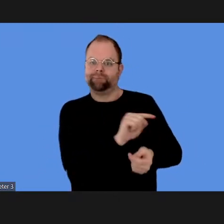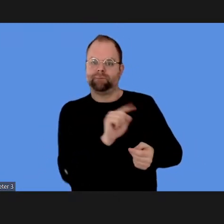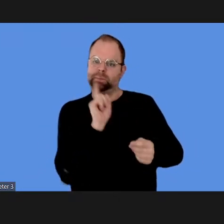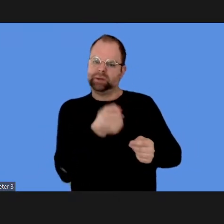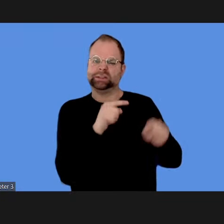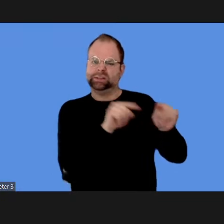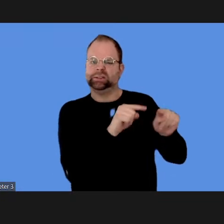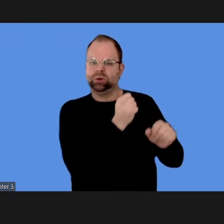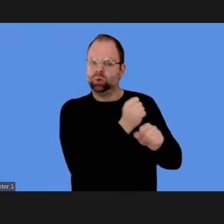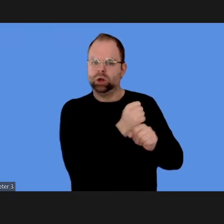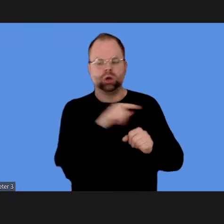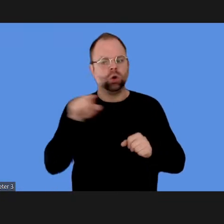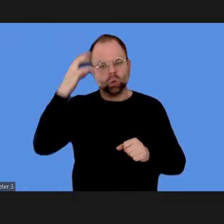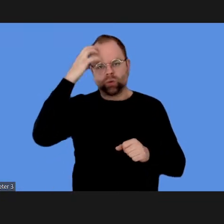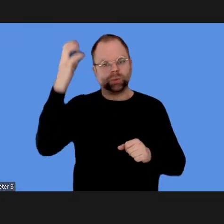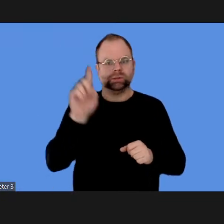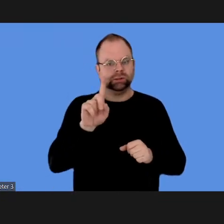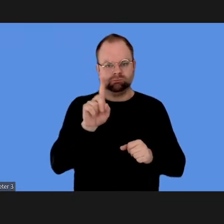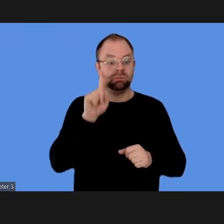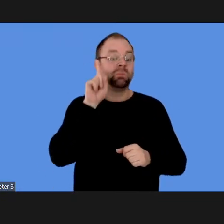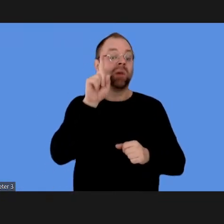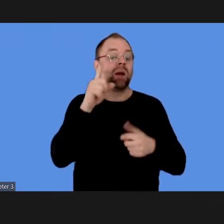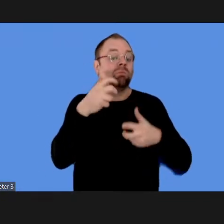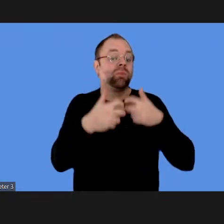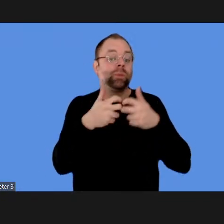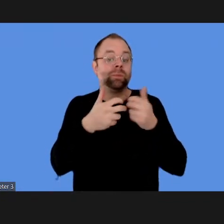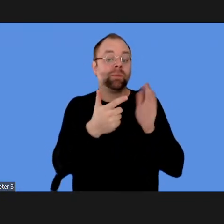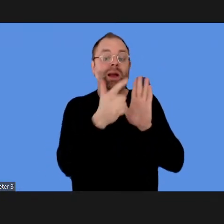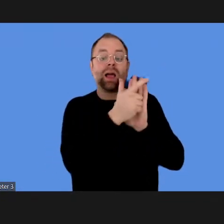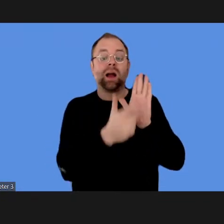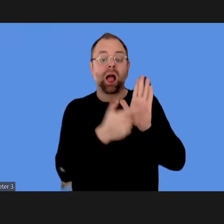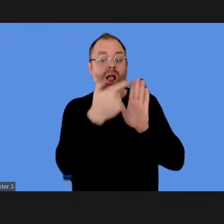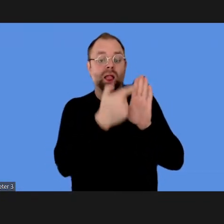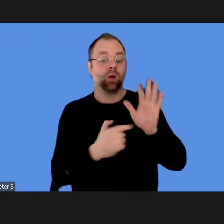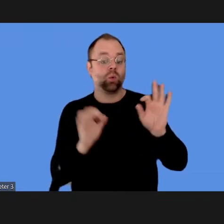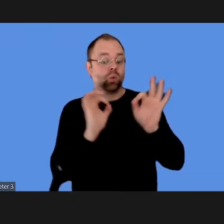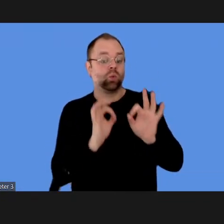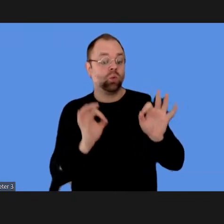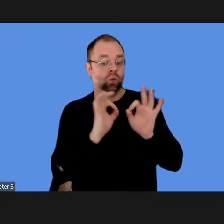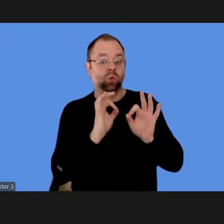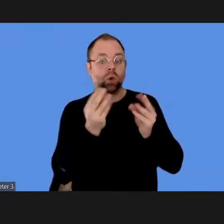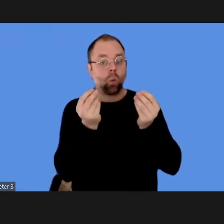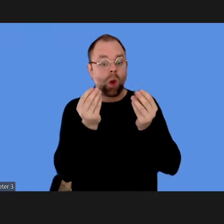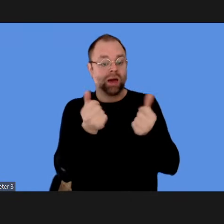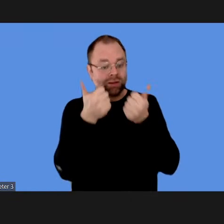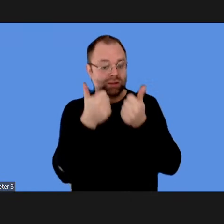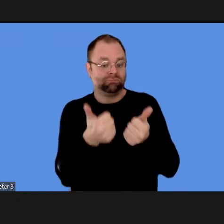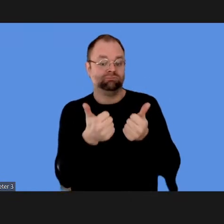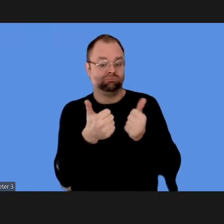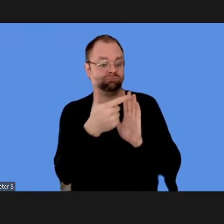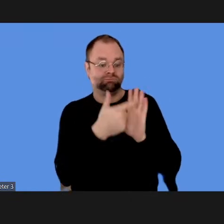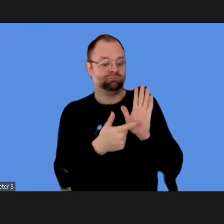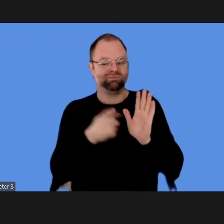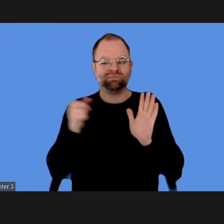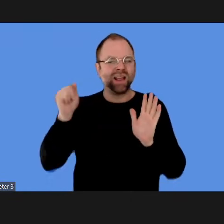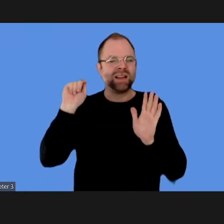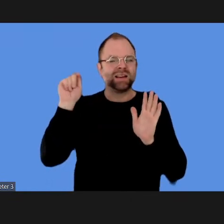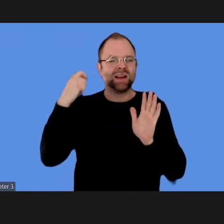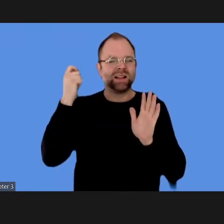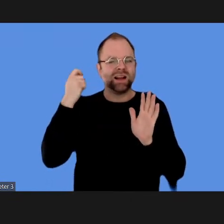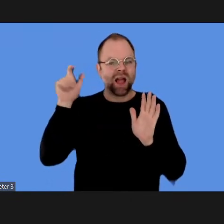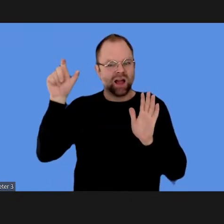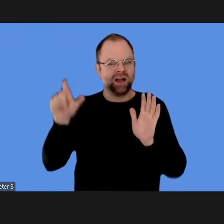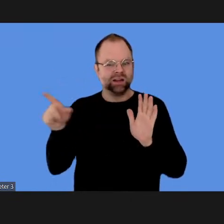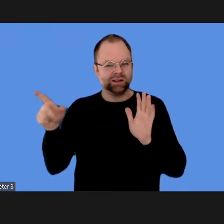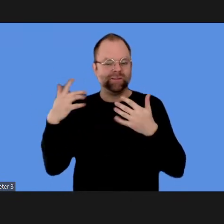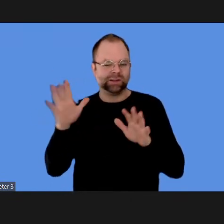be generated by so many stakeholders, but where there is no that coordination, coordinative effort and framework, it would